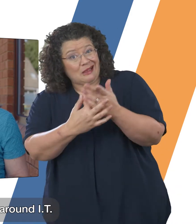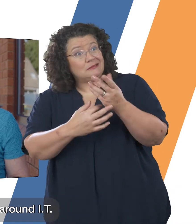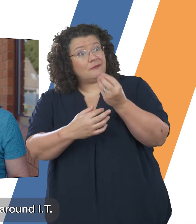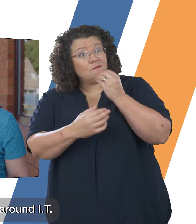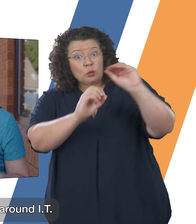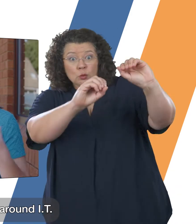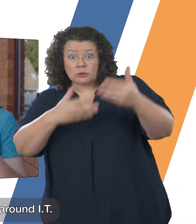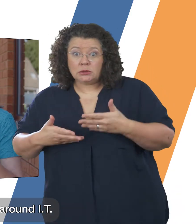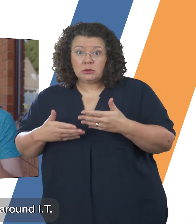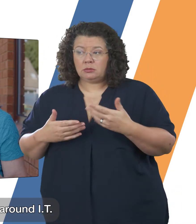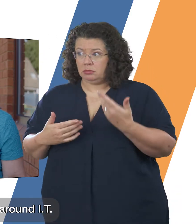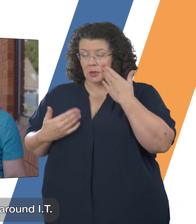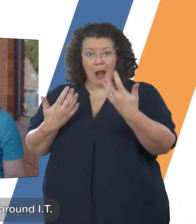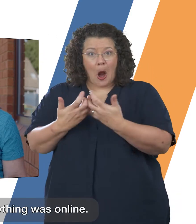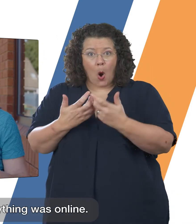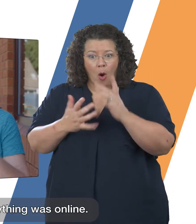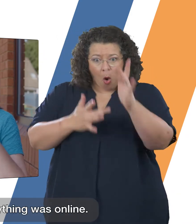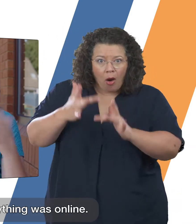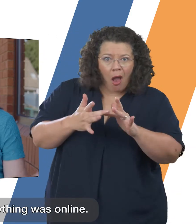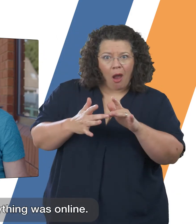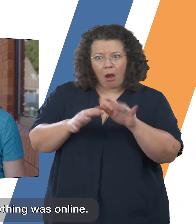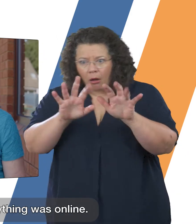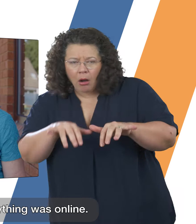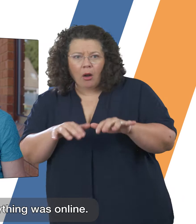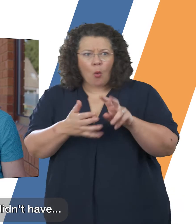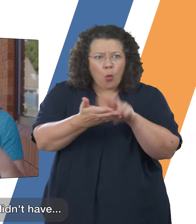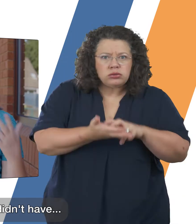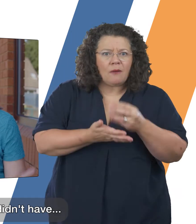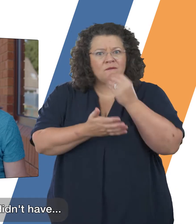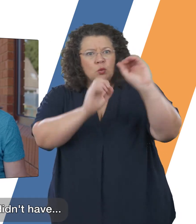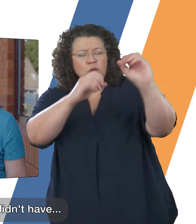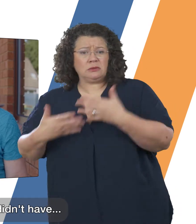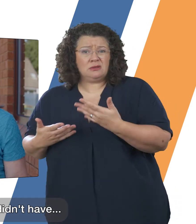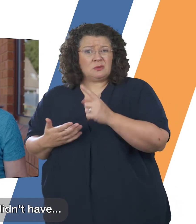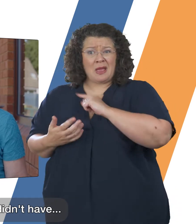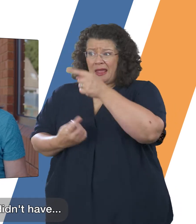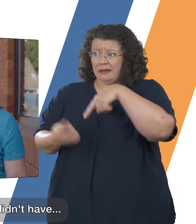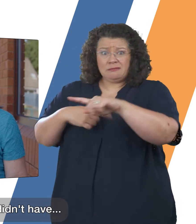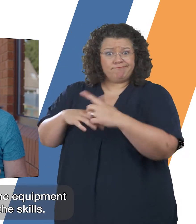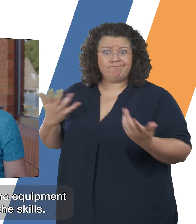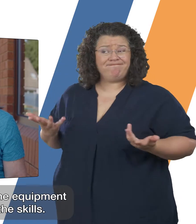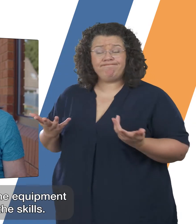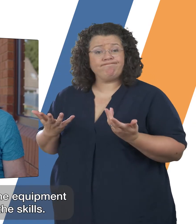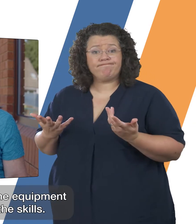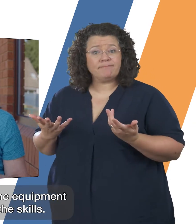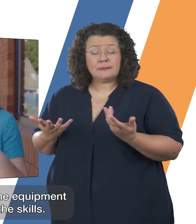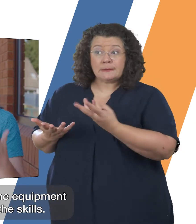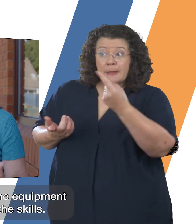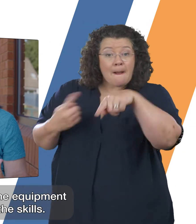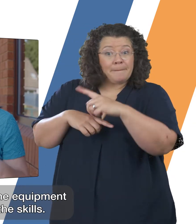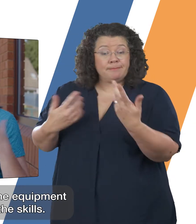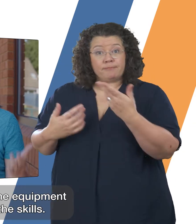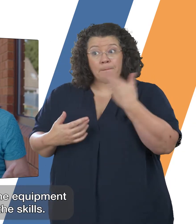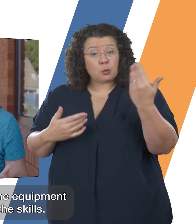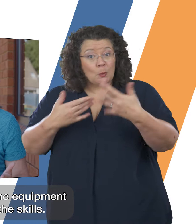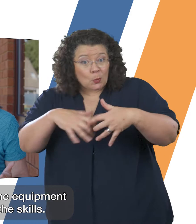not having skills around IT because suddenly everything was online, but many people didn't have the